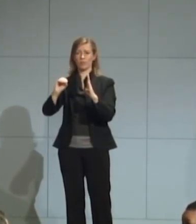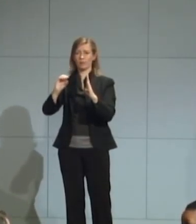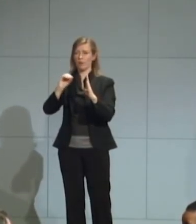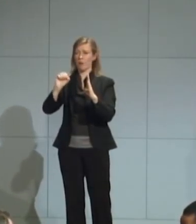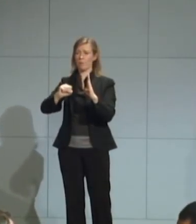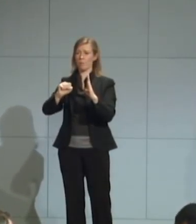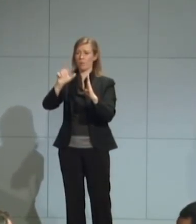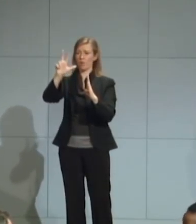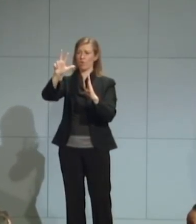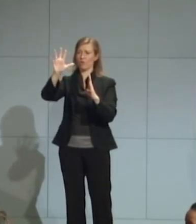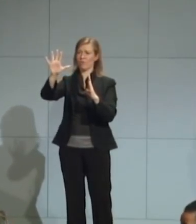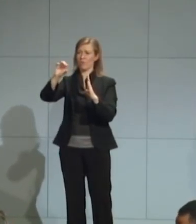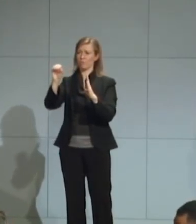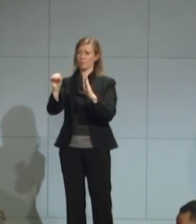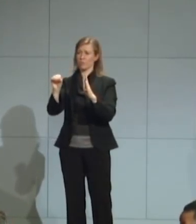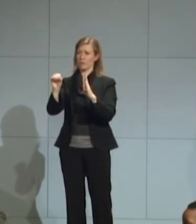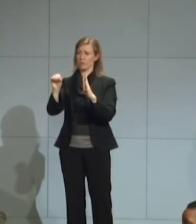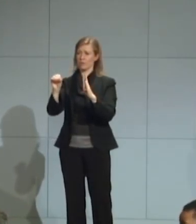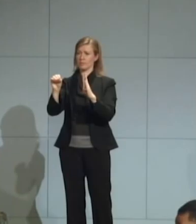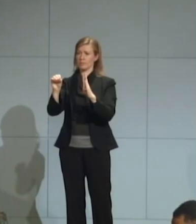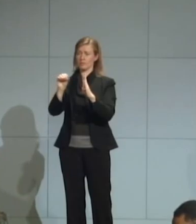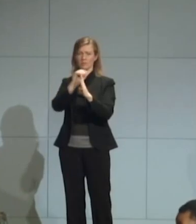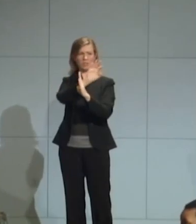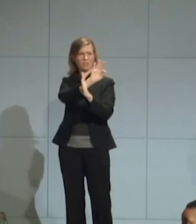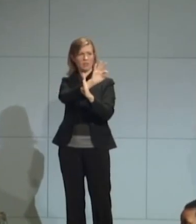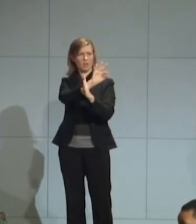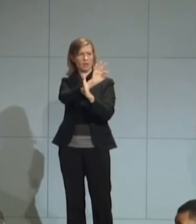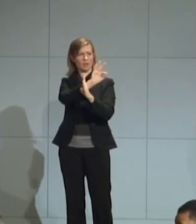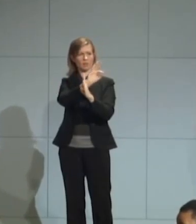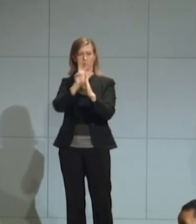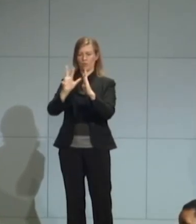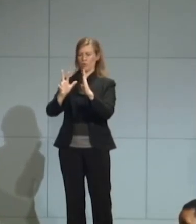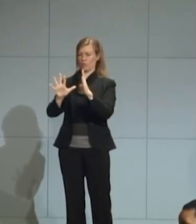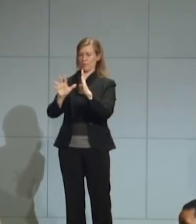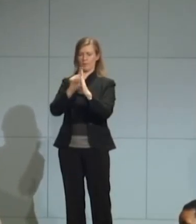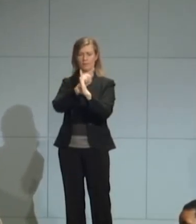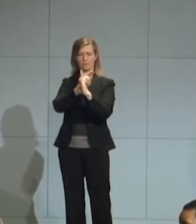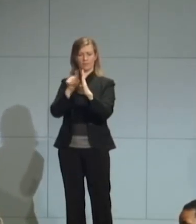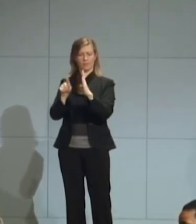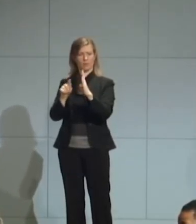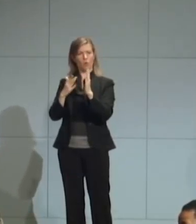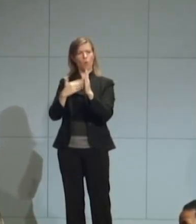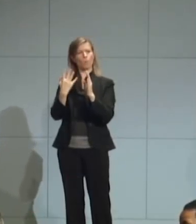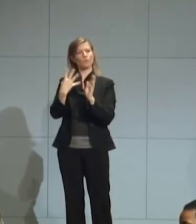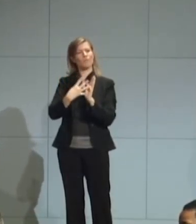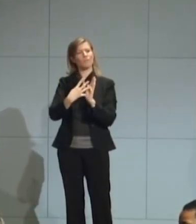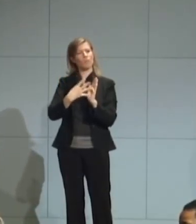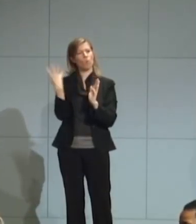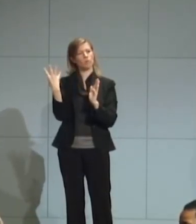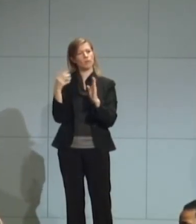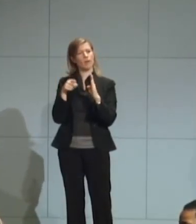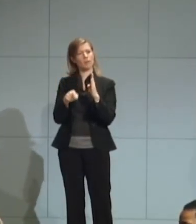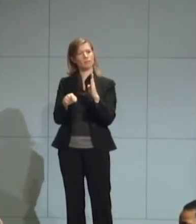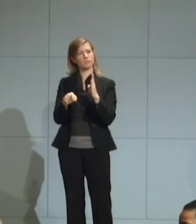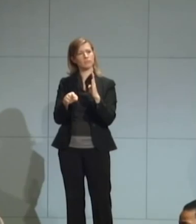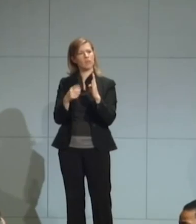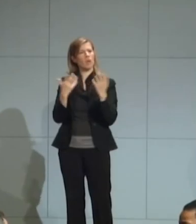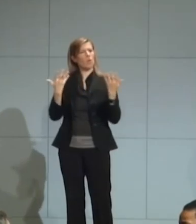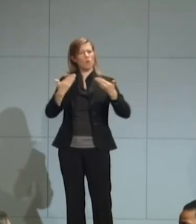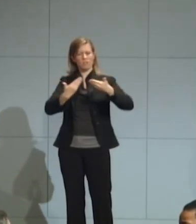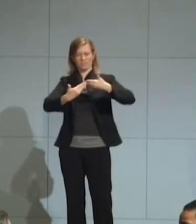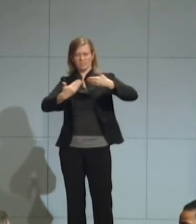all of this free land that allows white families to accumulate wealth. That too gets passed down.